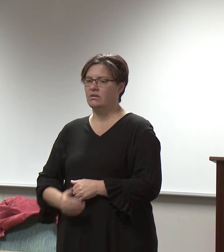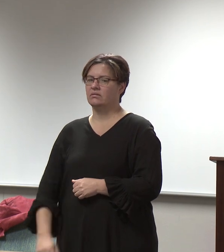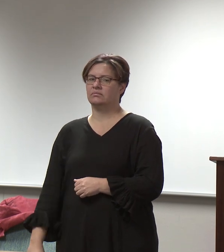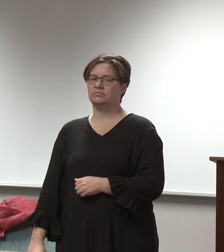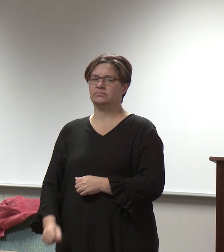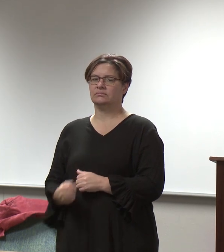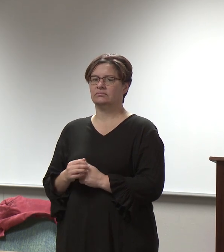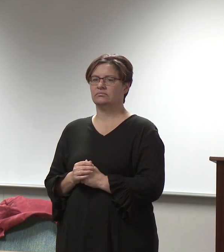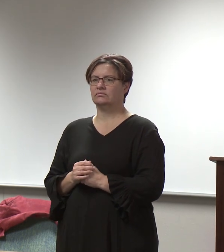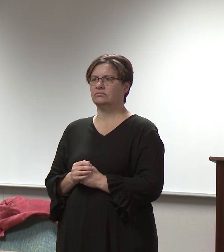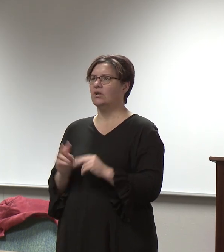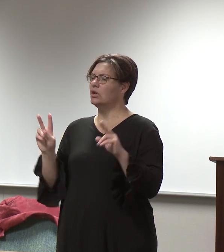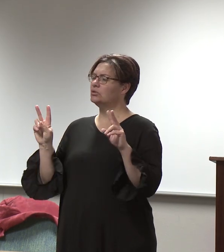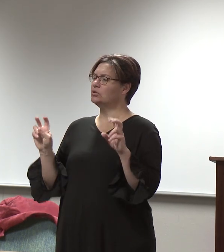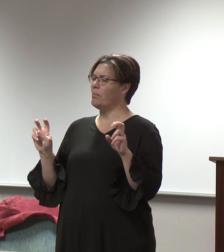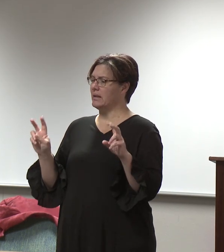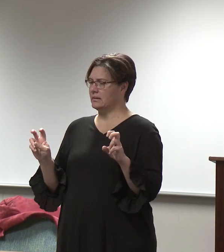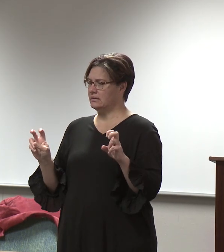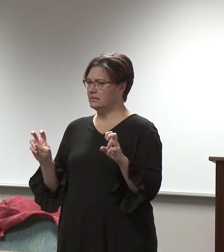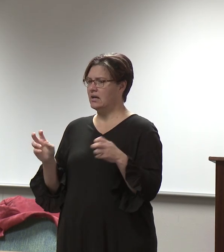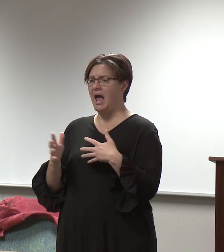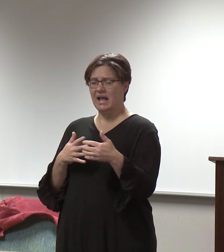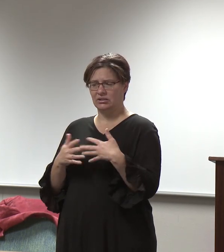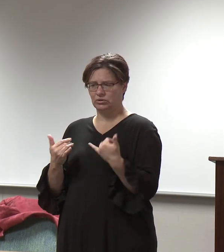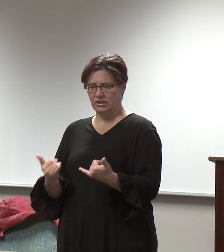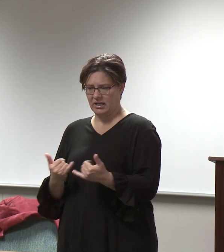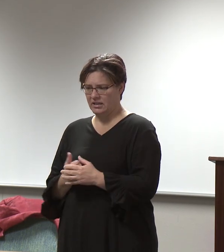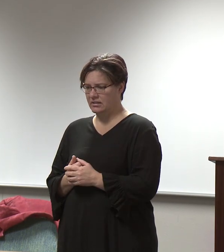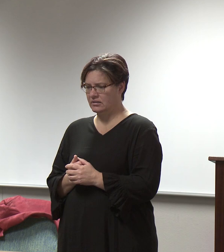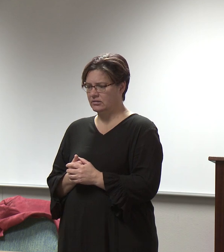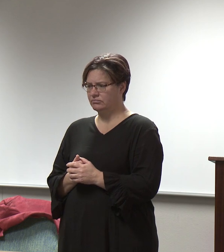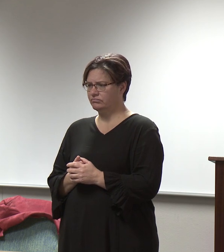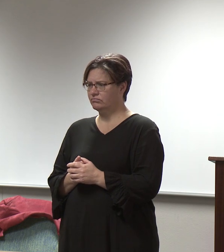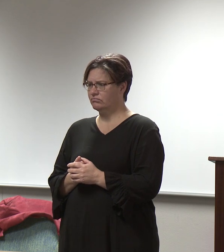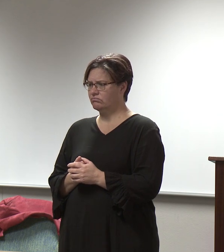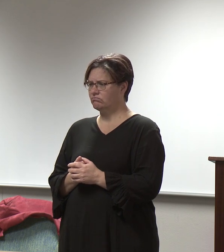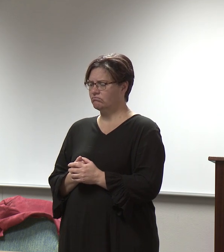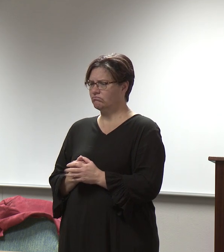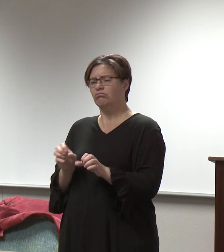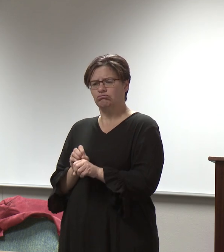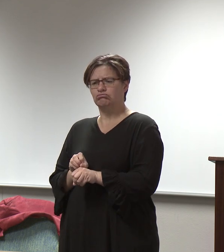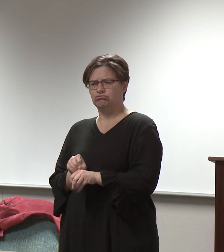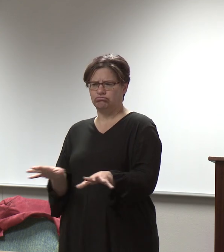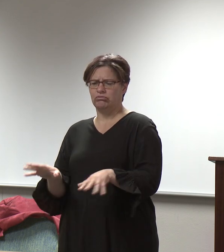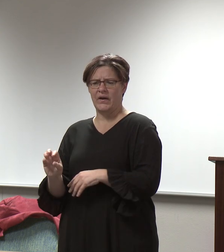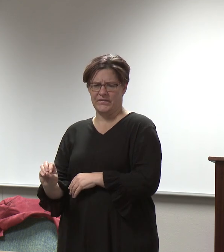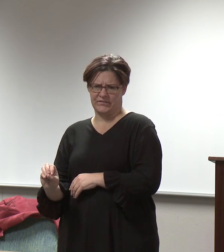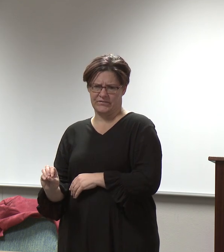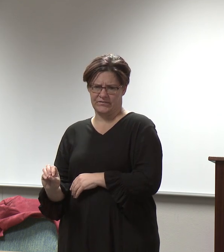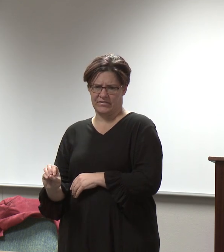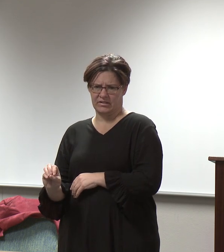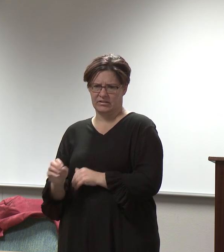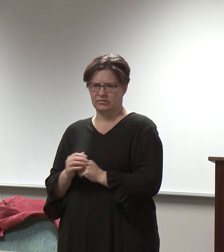So the topic that I'm going to deal with you today is a very general topic, which probably doesn't